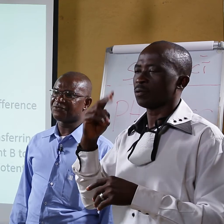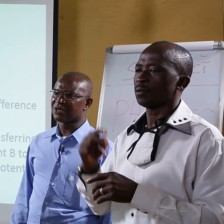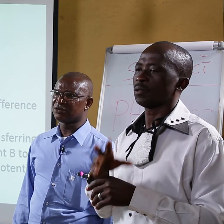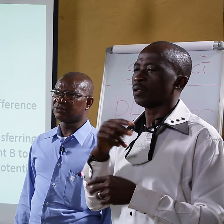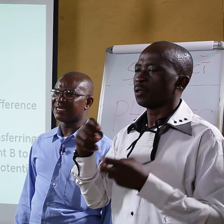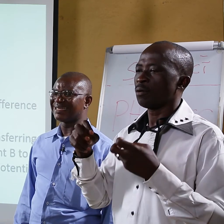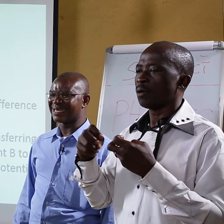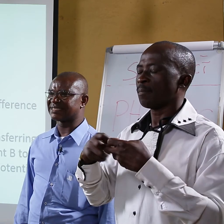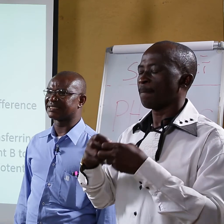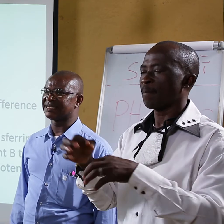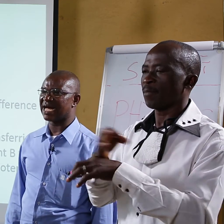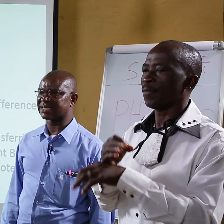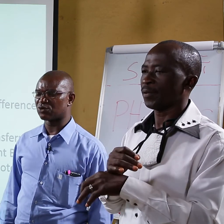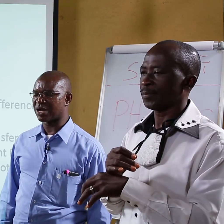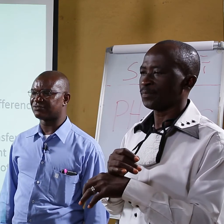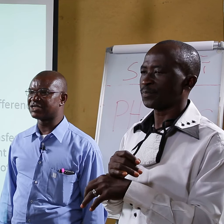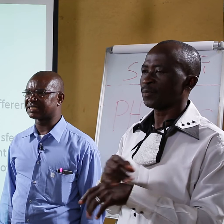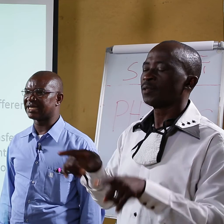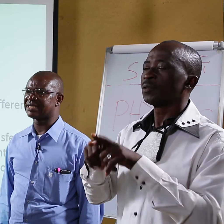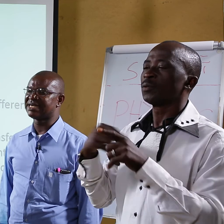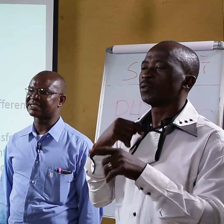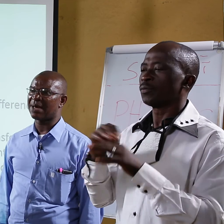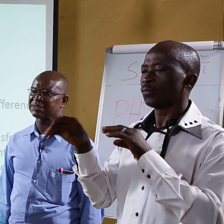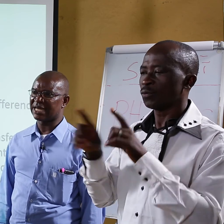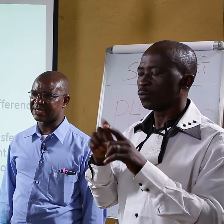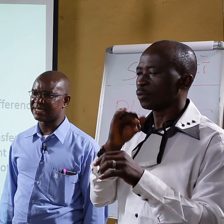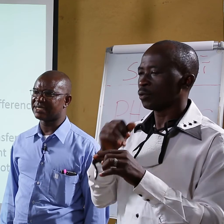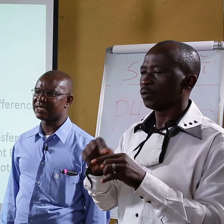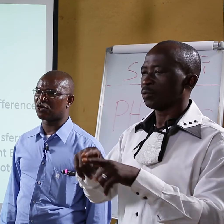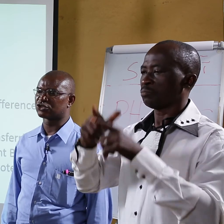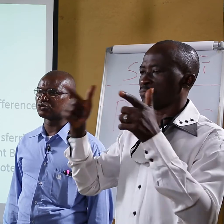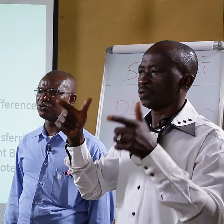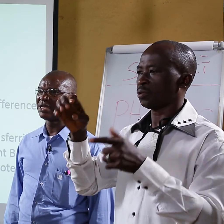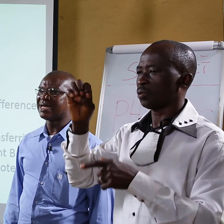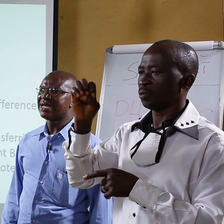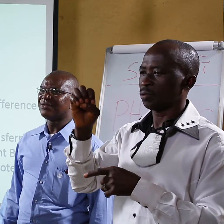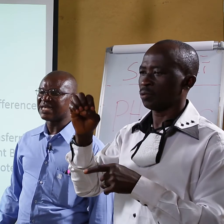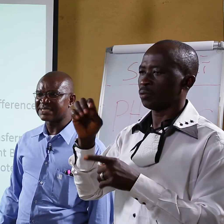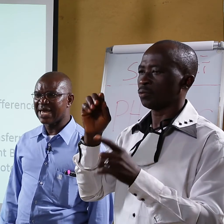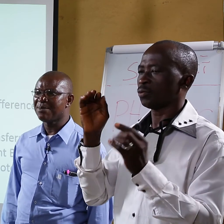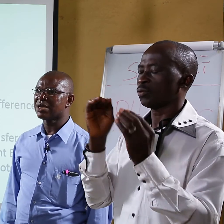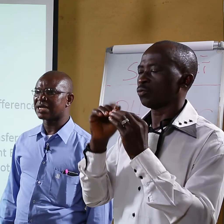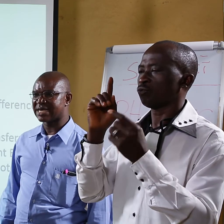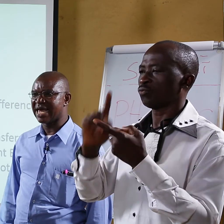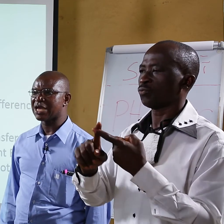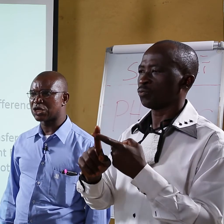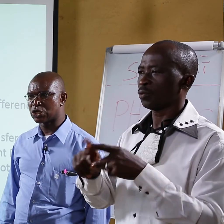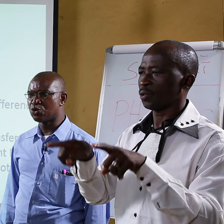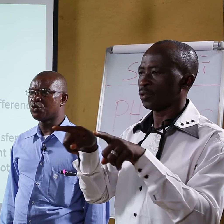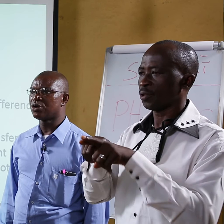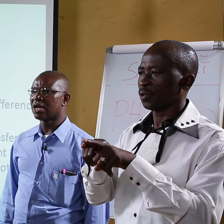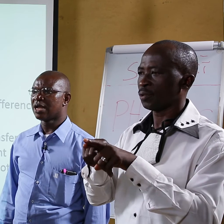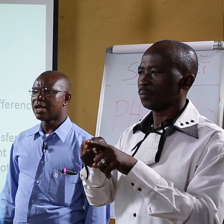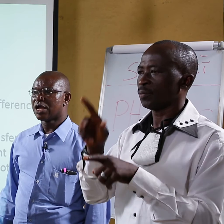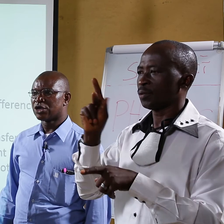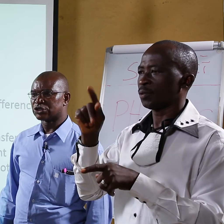electric field intensity, as we have treated, is capital E equals to the same